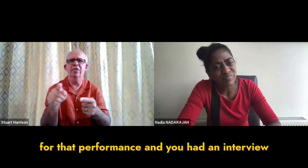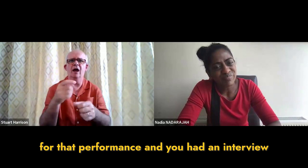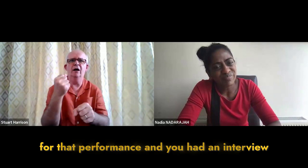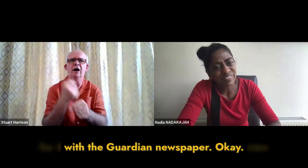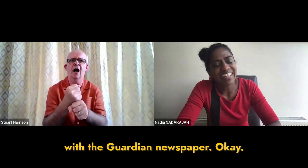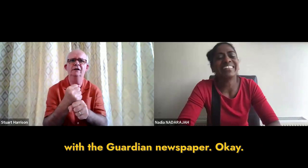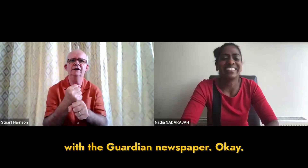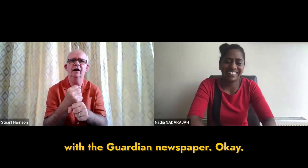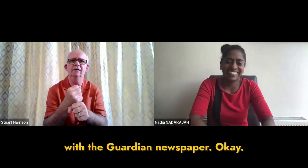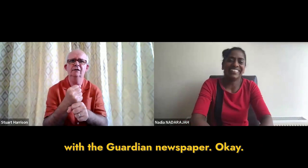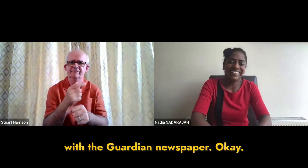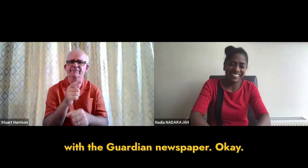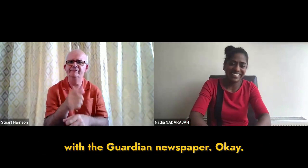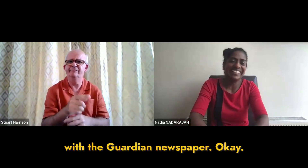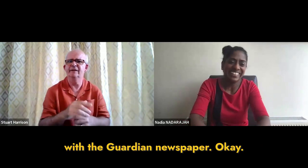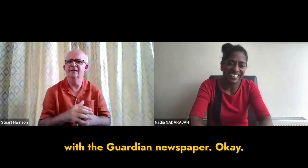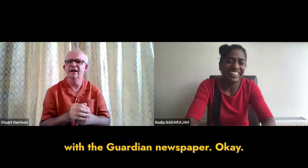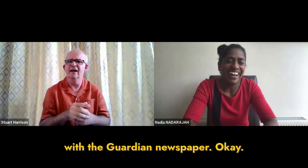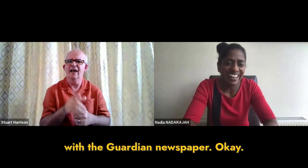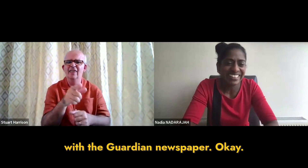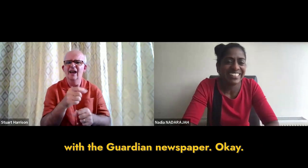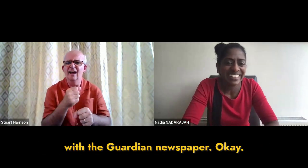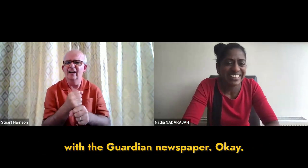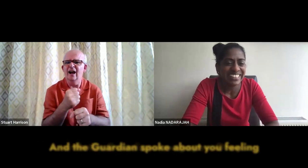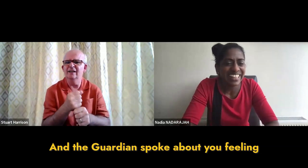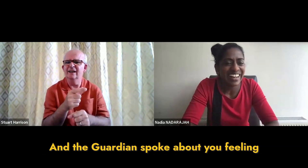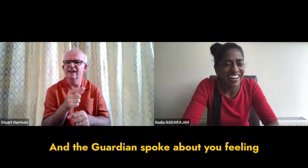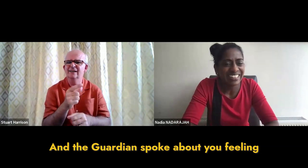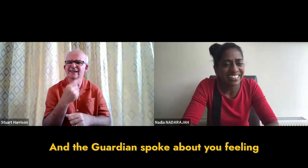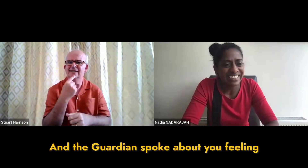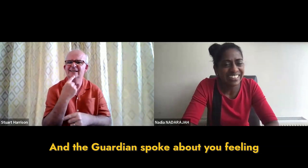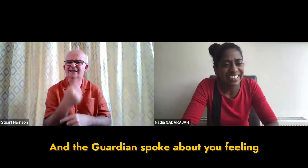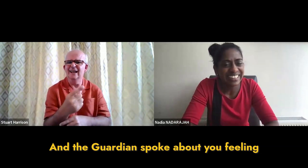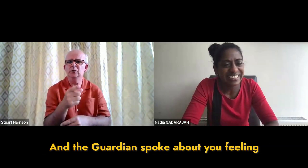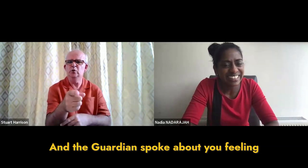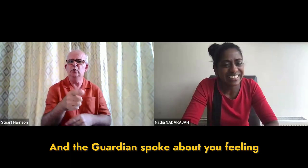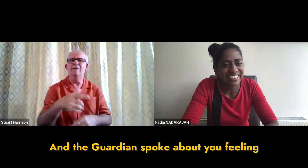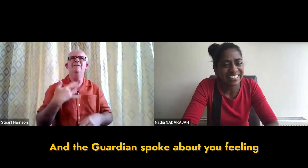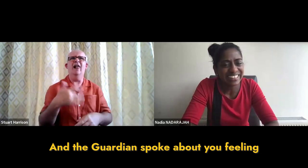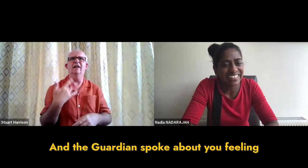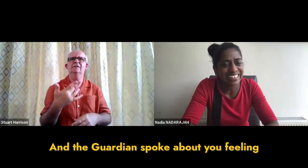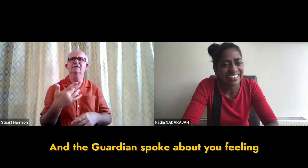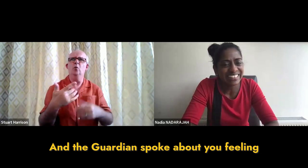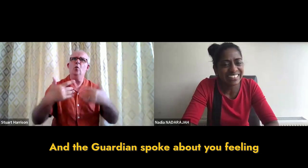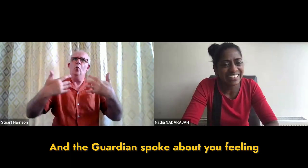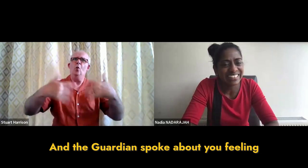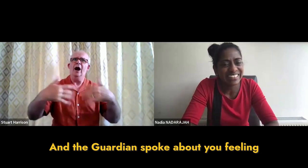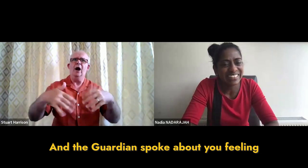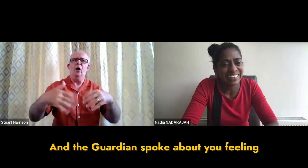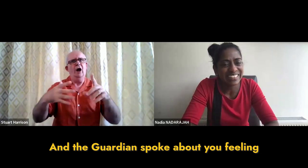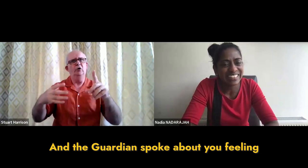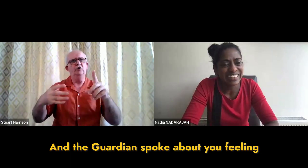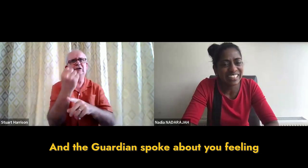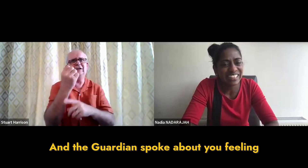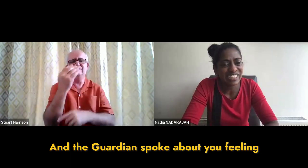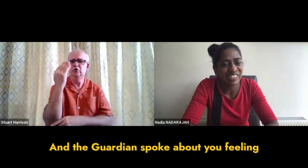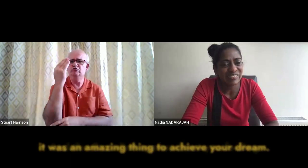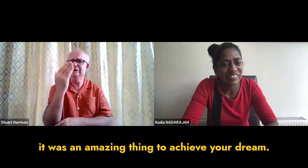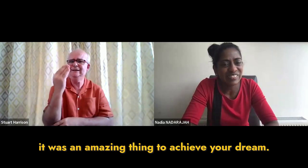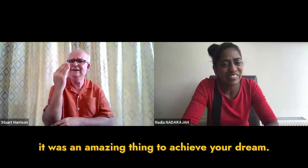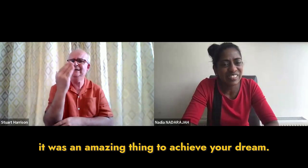had an interview with the Guardian newspaper, okay, and the Guardian spoke about you